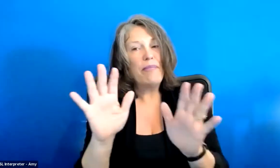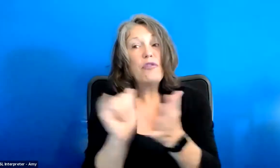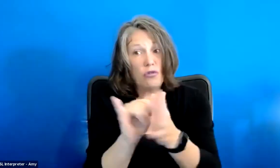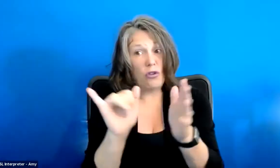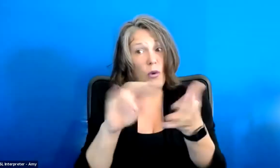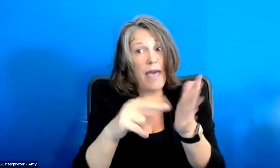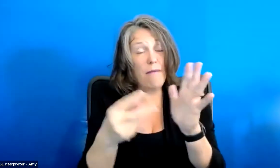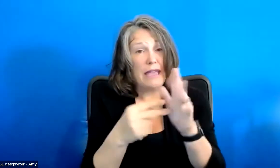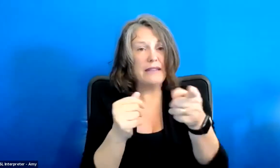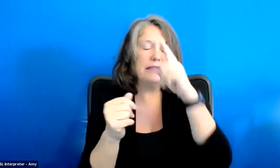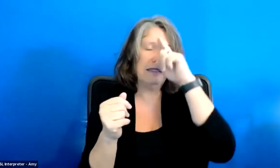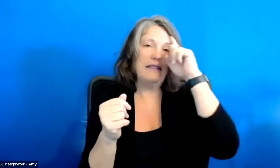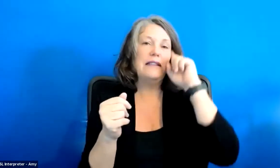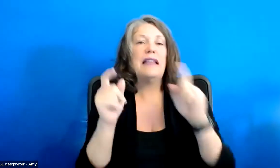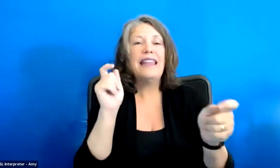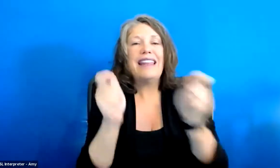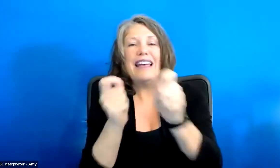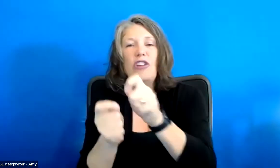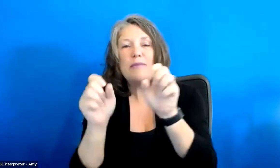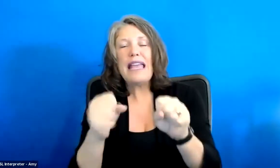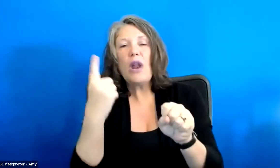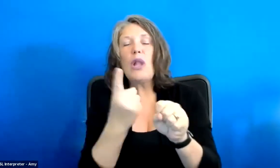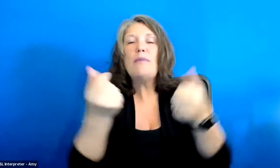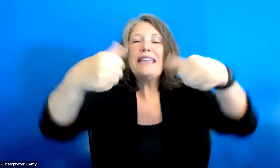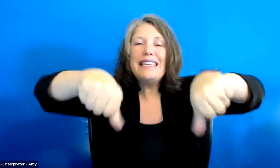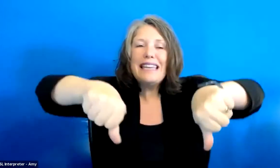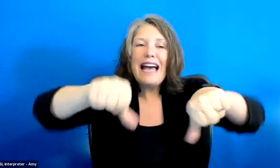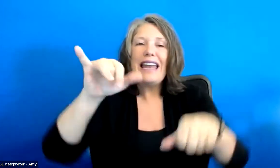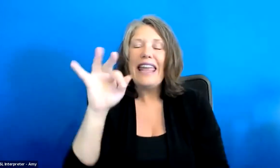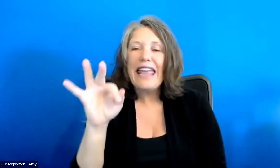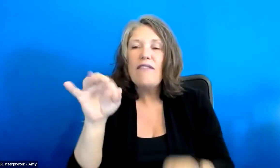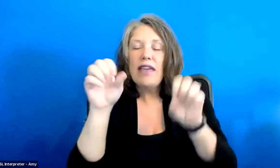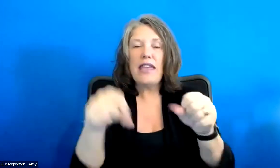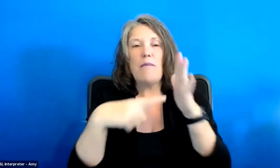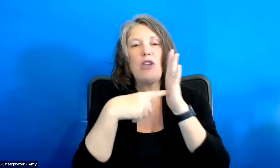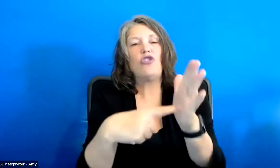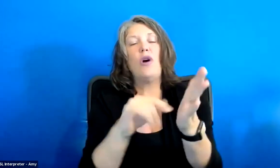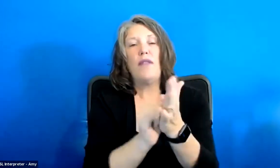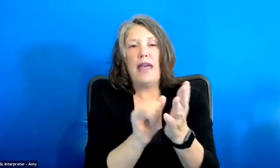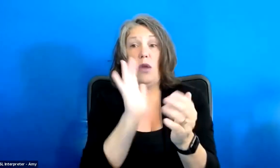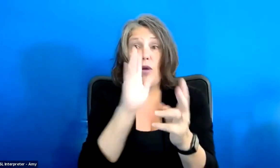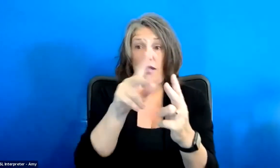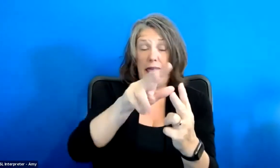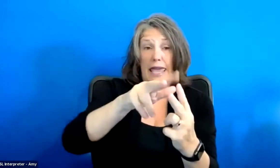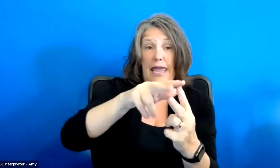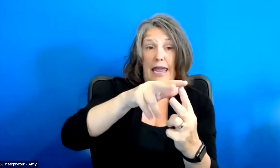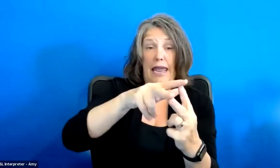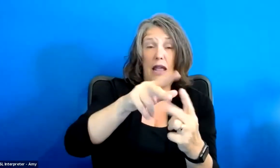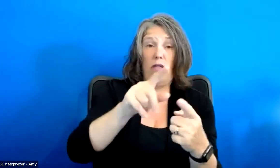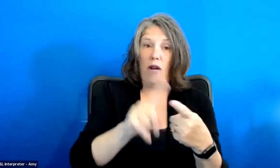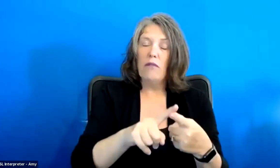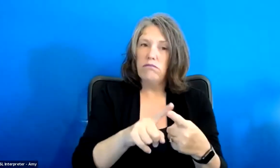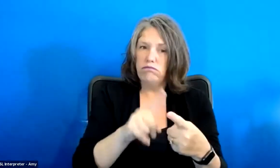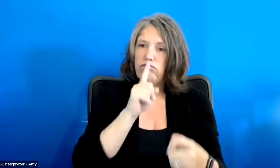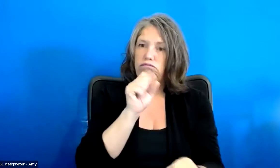therefore, an adjustment can only be denied if it can be shown that it will either fundamentally